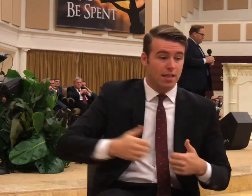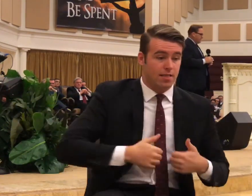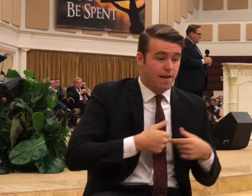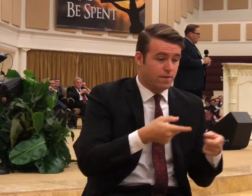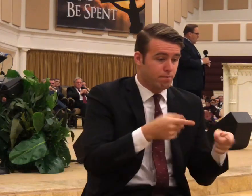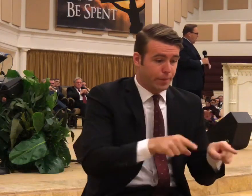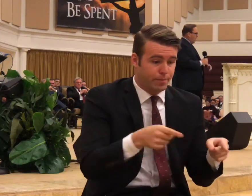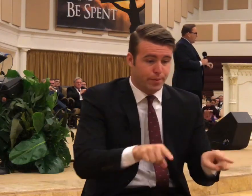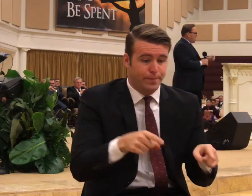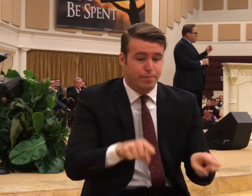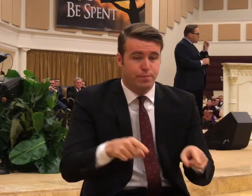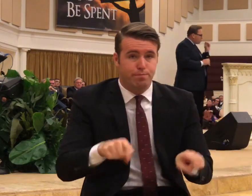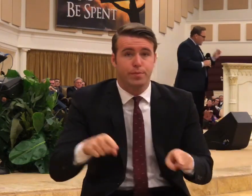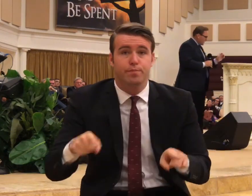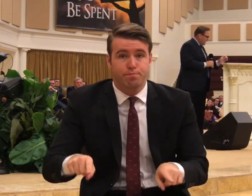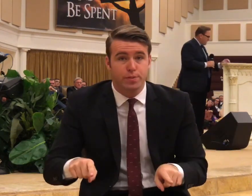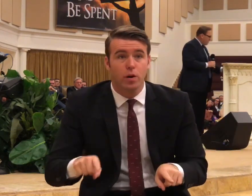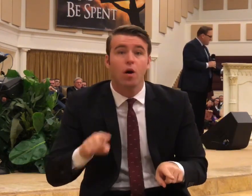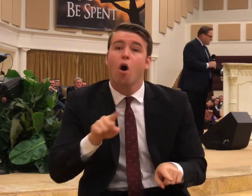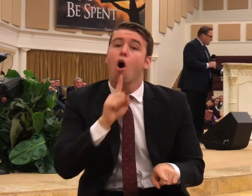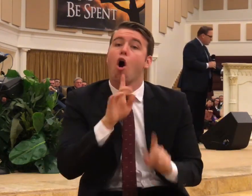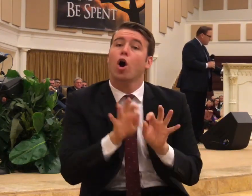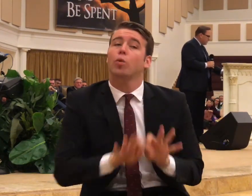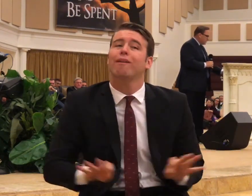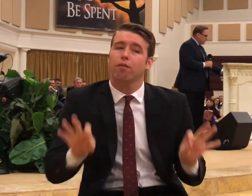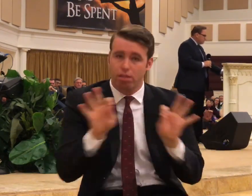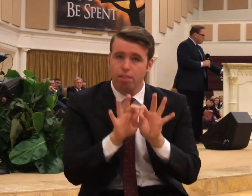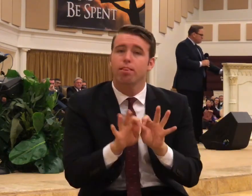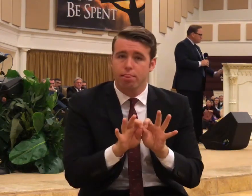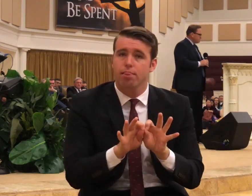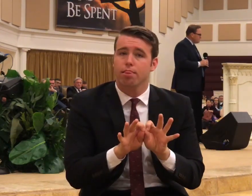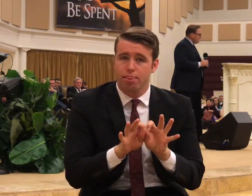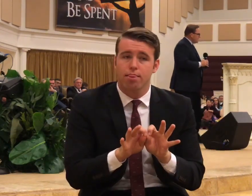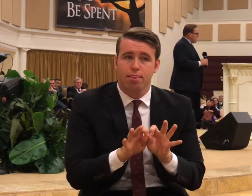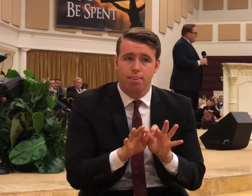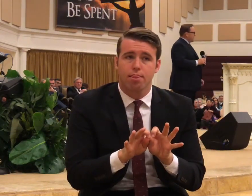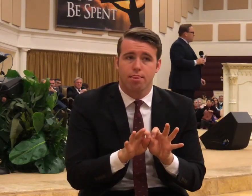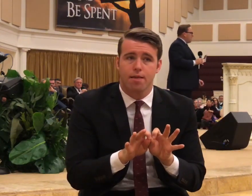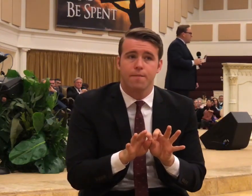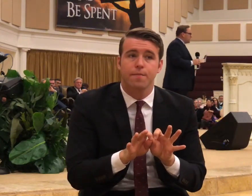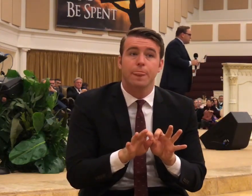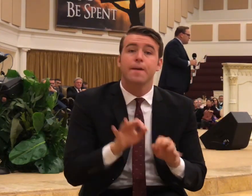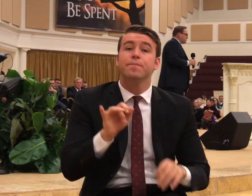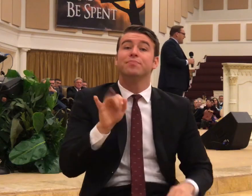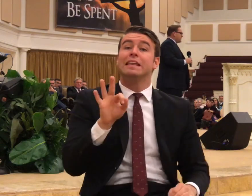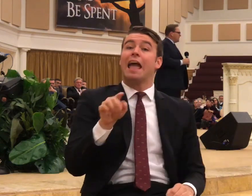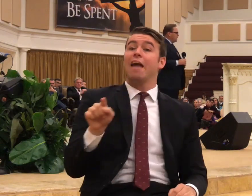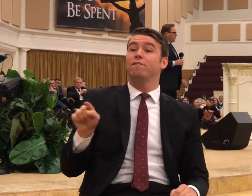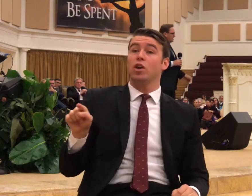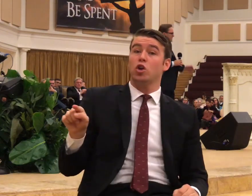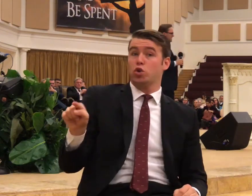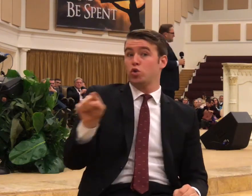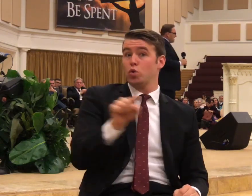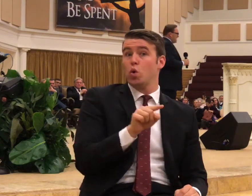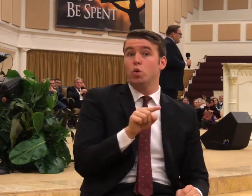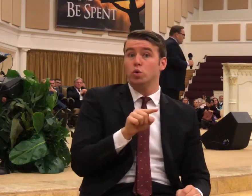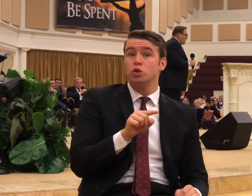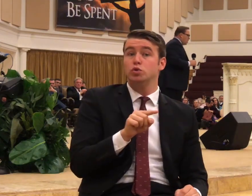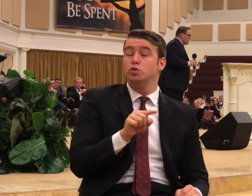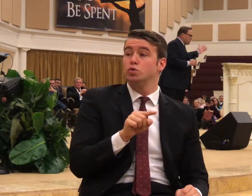life are critical. Everybody say critical. Critical. If you were to take one of